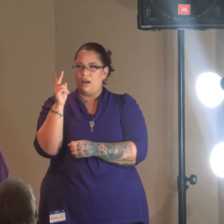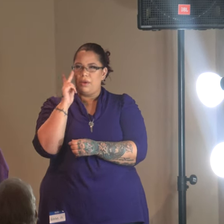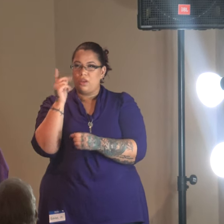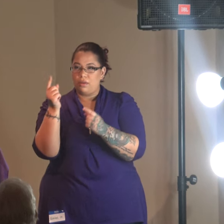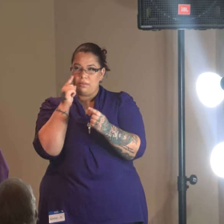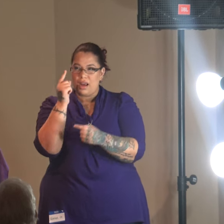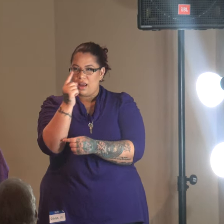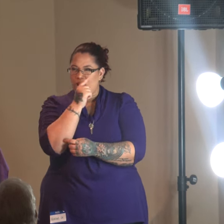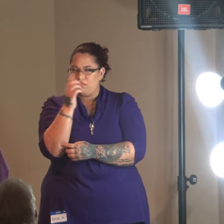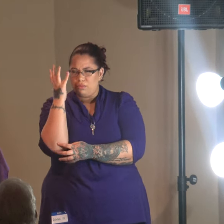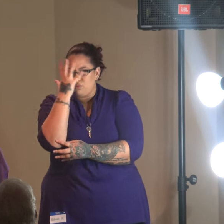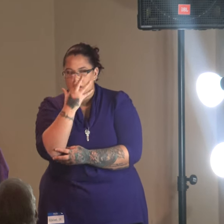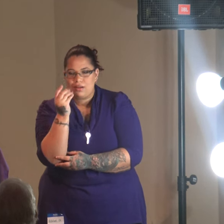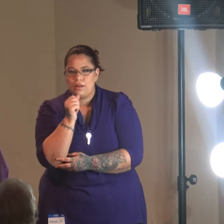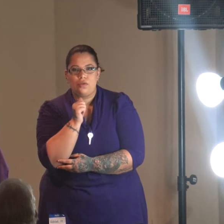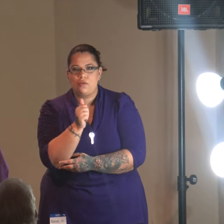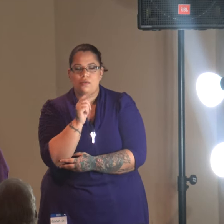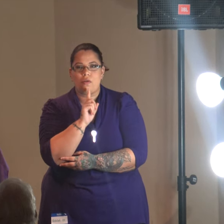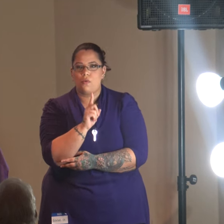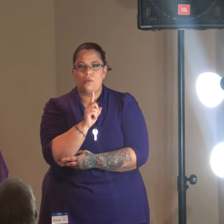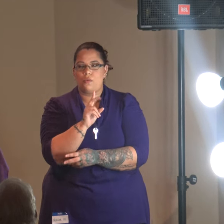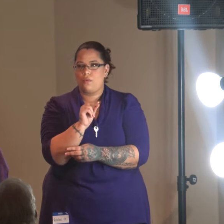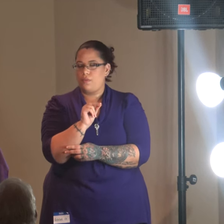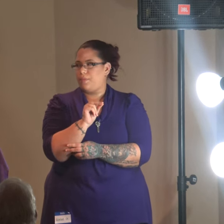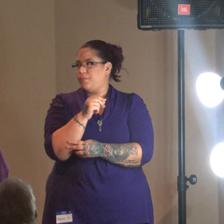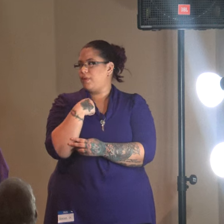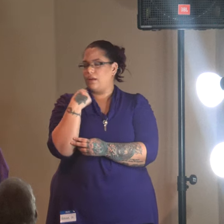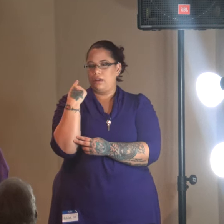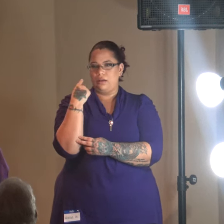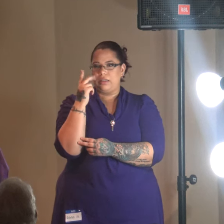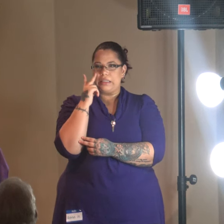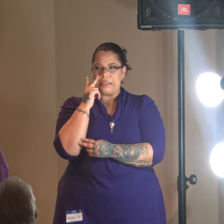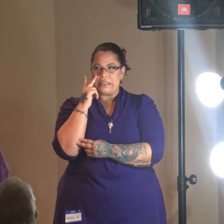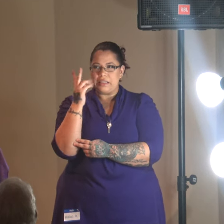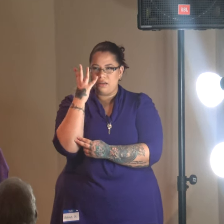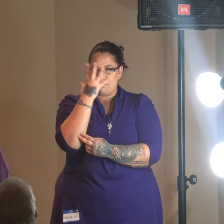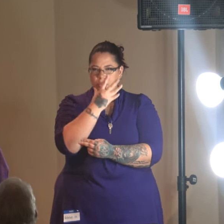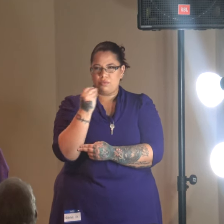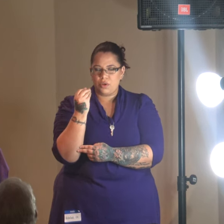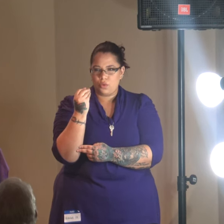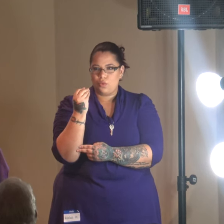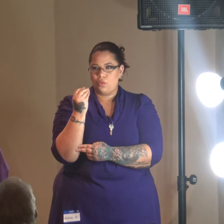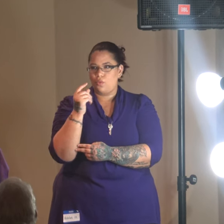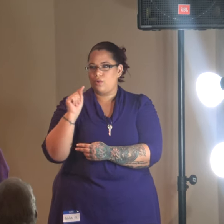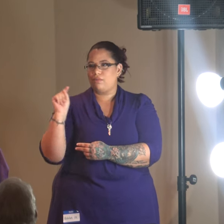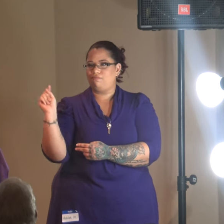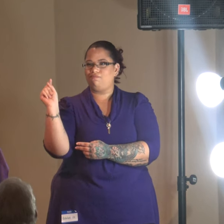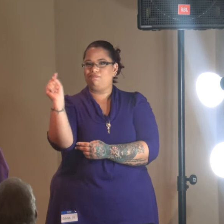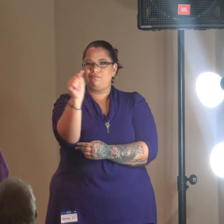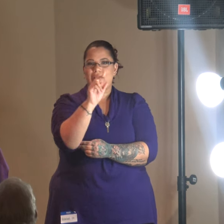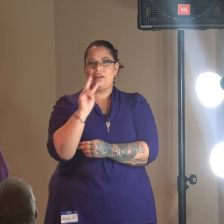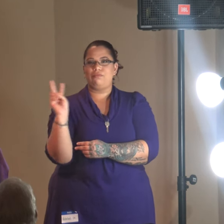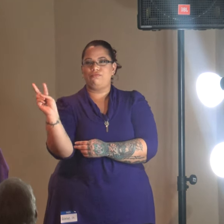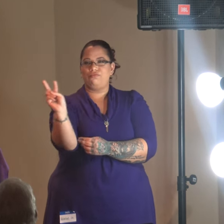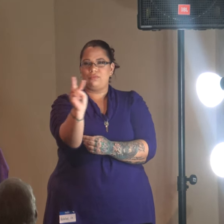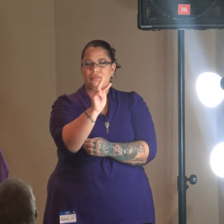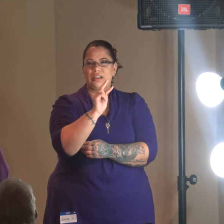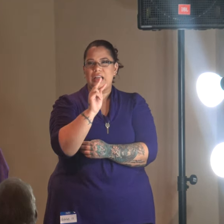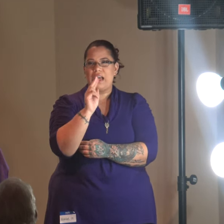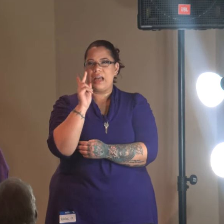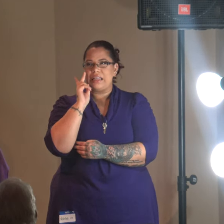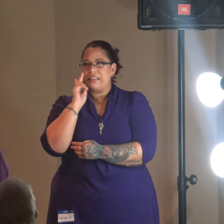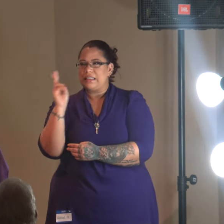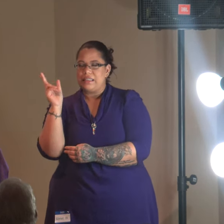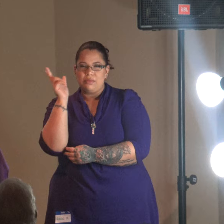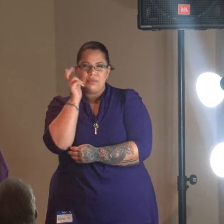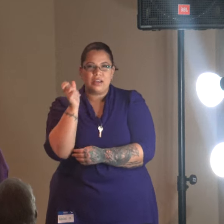that consciously I am seeing beauty everywhere I go. I am seeing beauty in Safi's music. I am seeing it. I'm